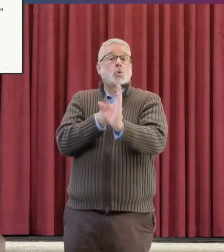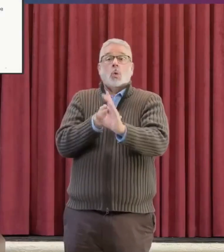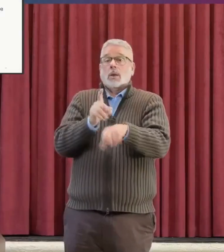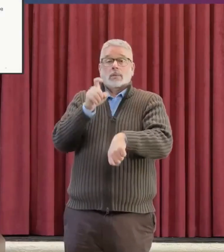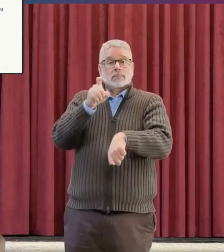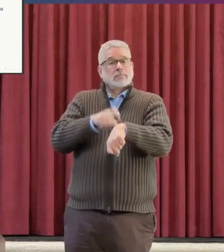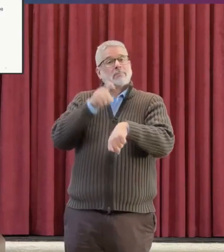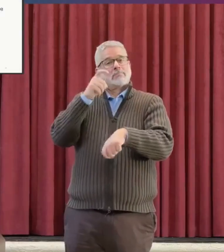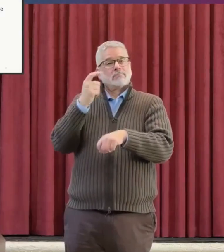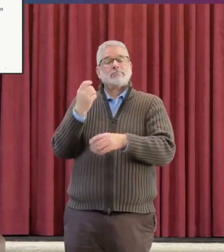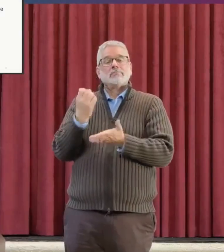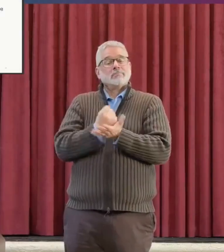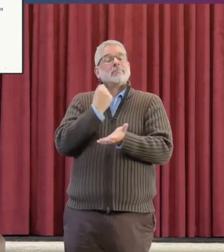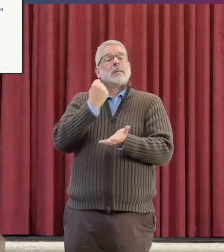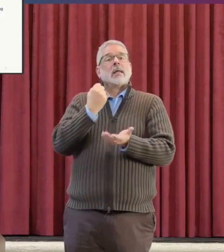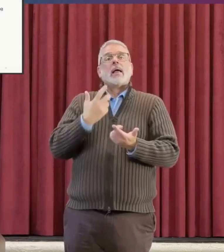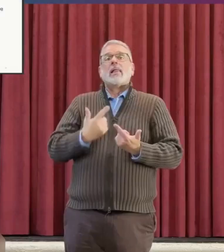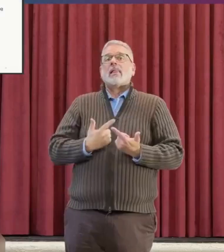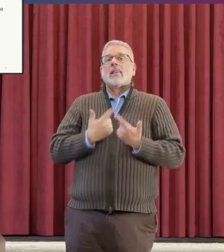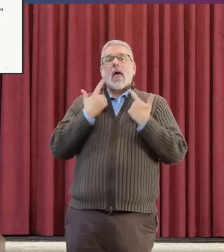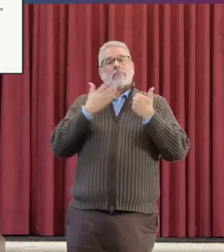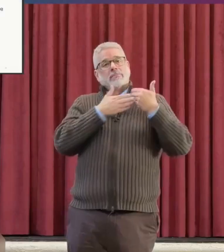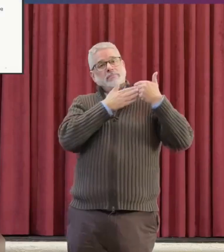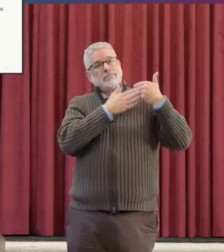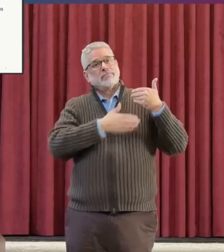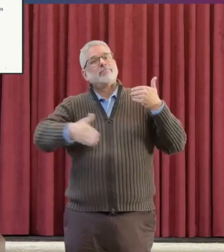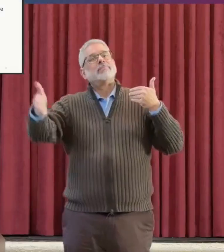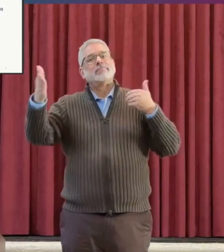time. And it's a lifetime penalty,